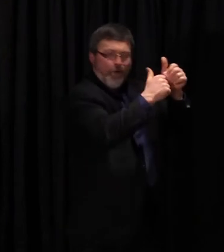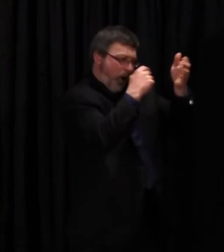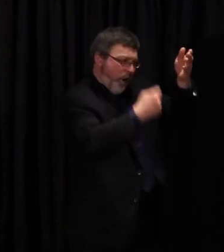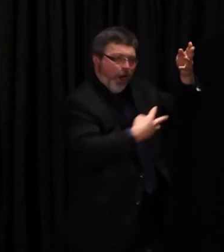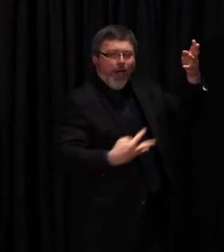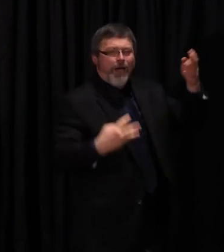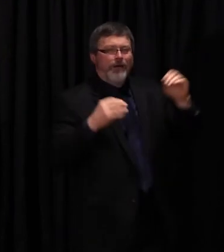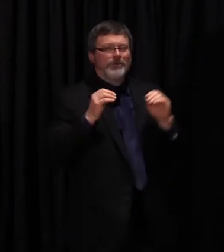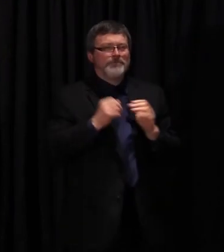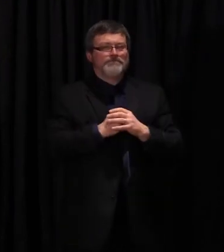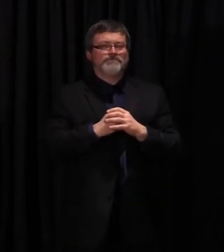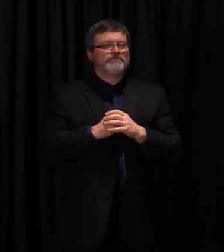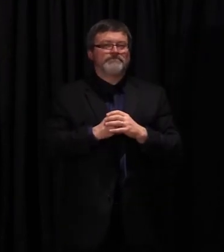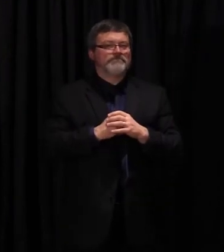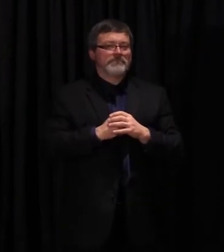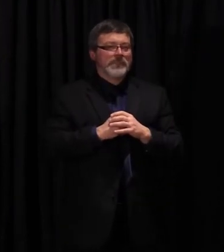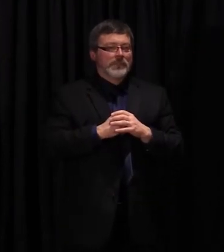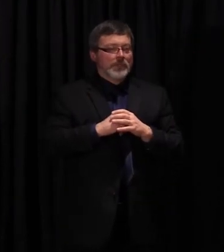name is in the news.